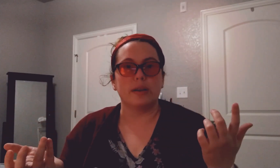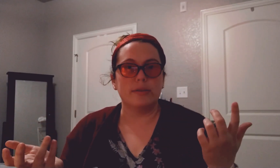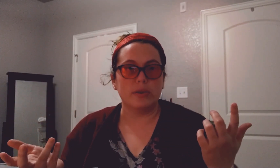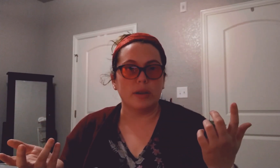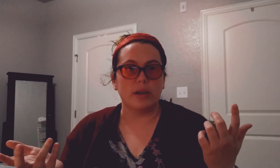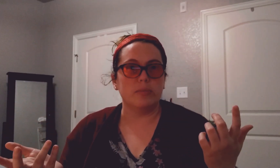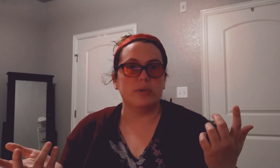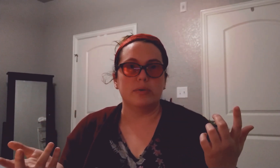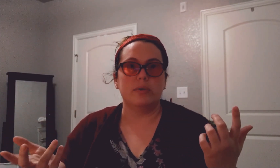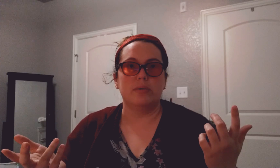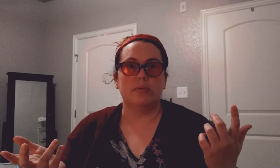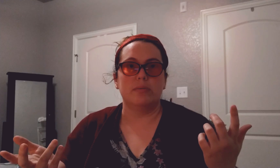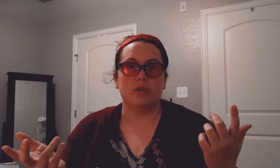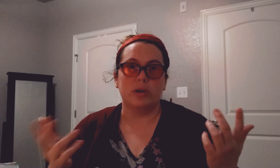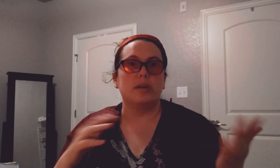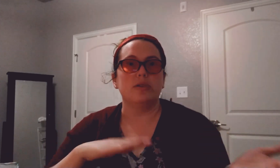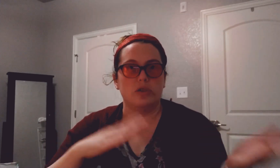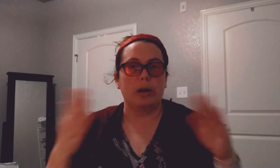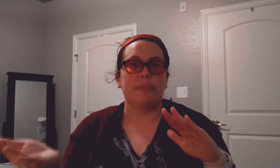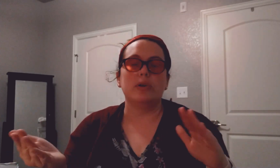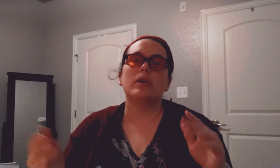affix to lamb to turn it into shepherd.